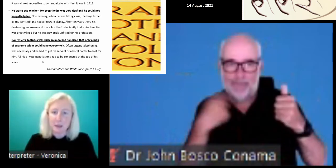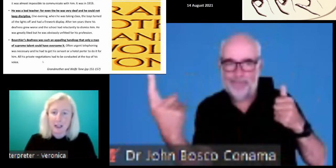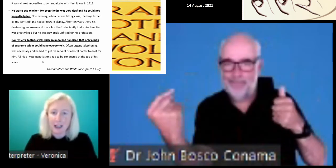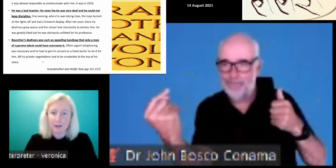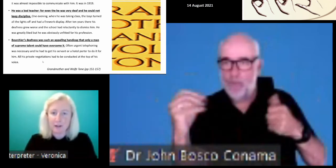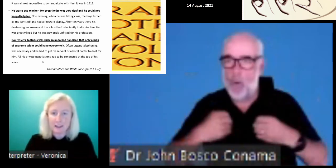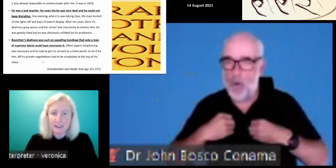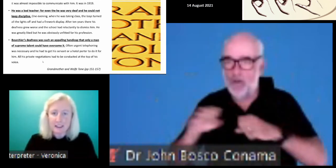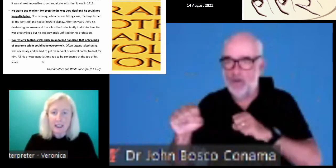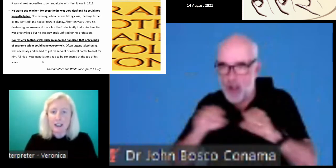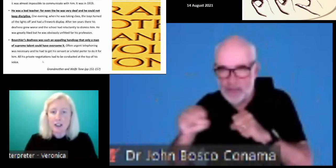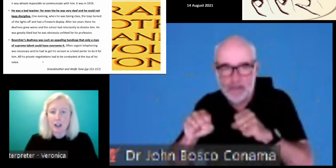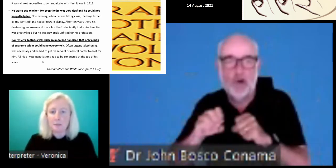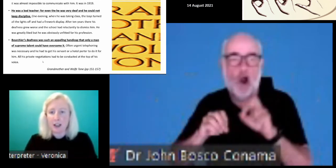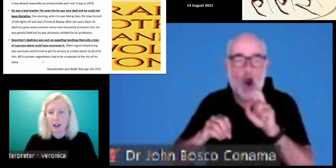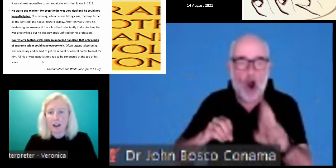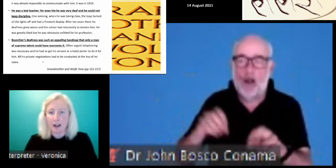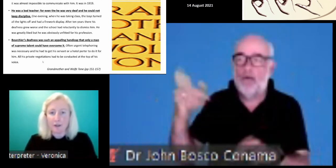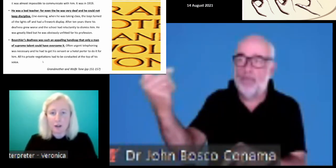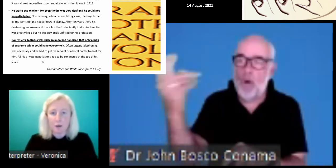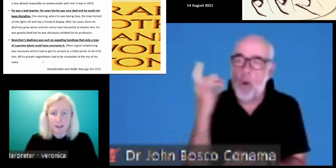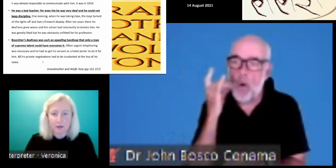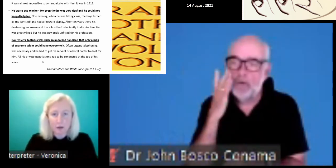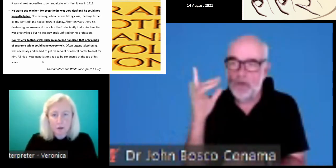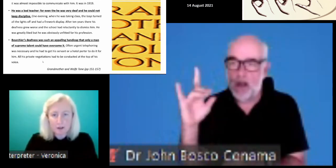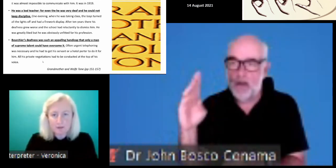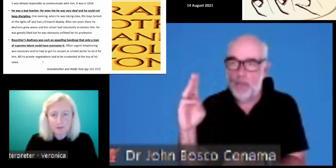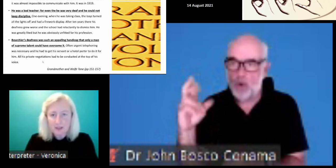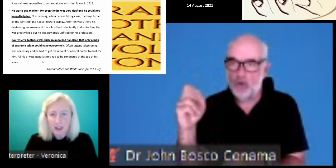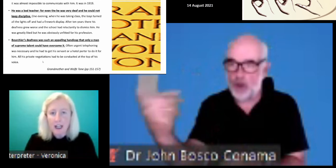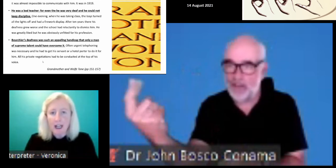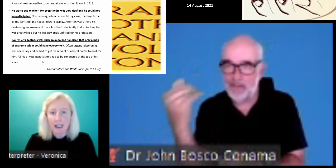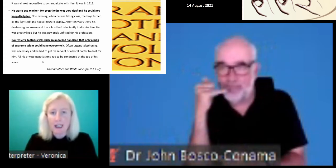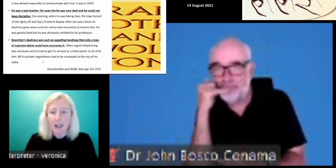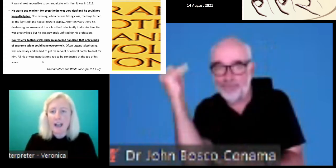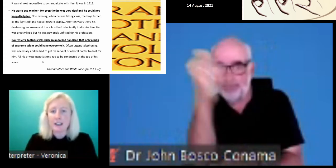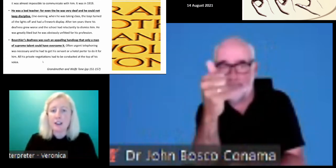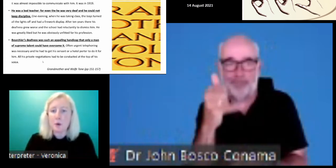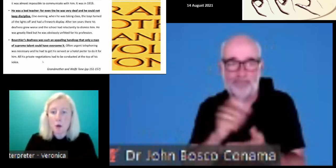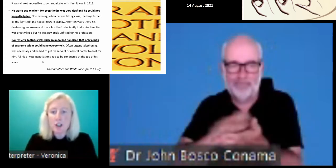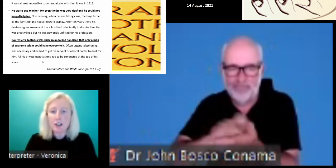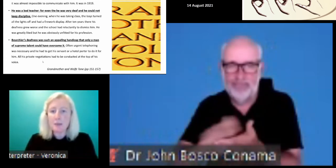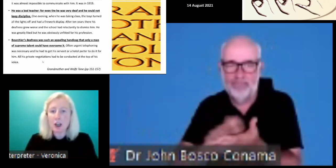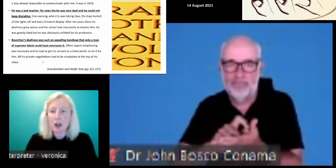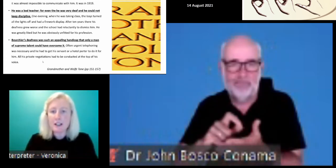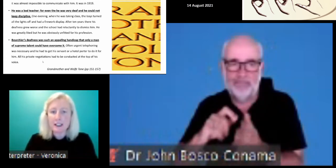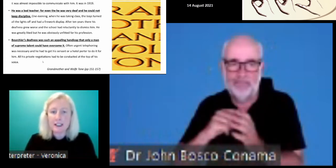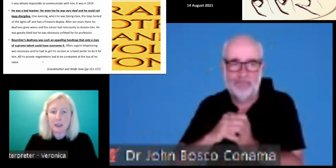people have in terms of using the phone, again, asking the porter to make calls on his